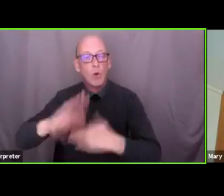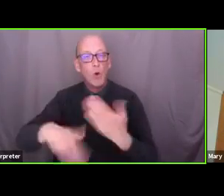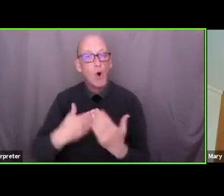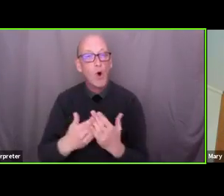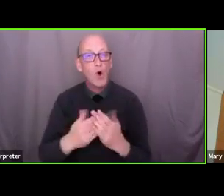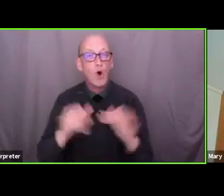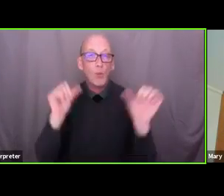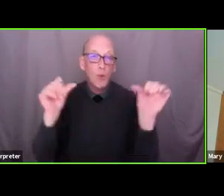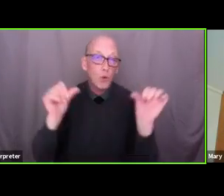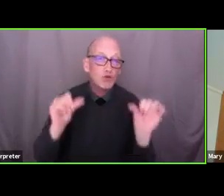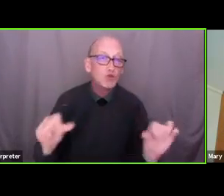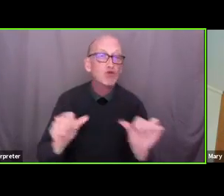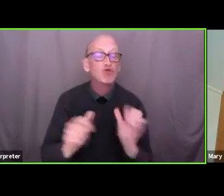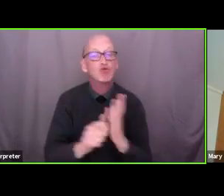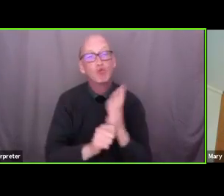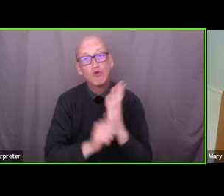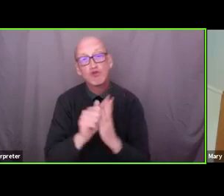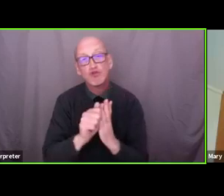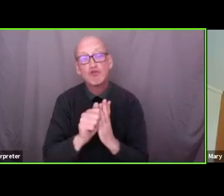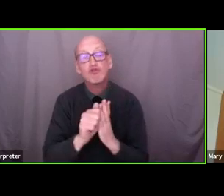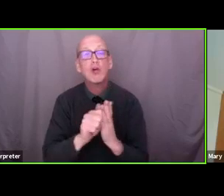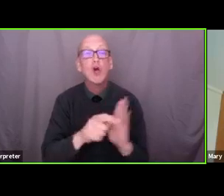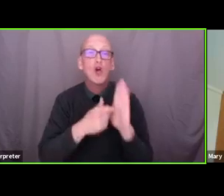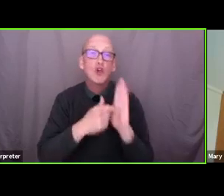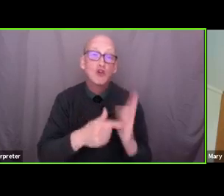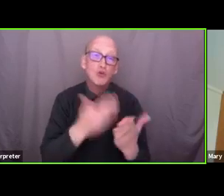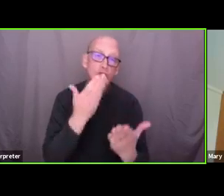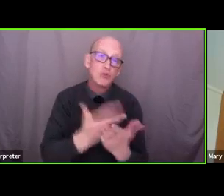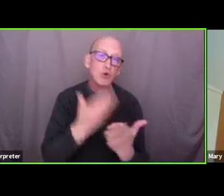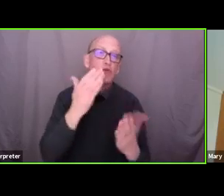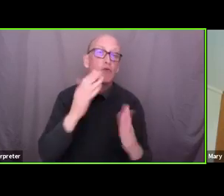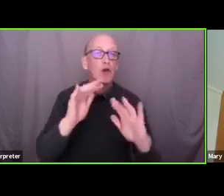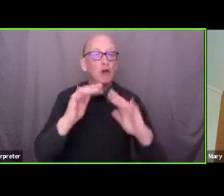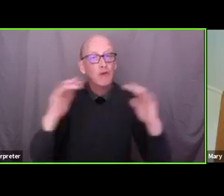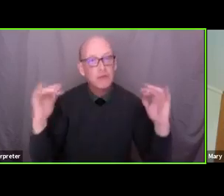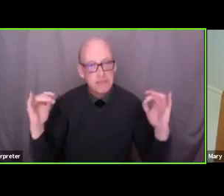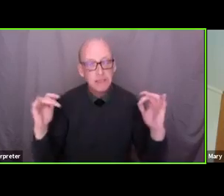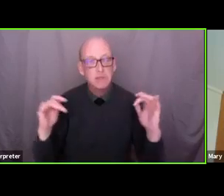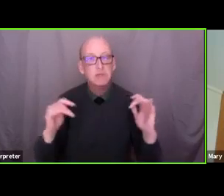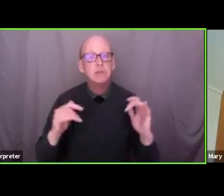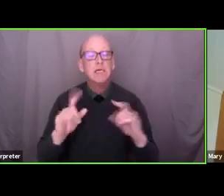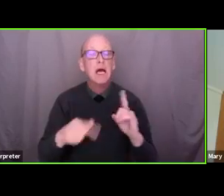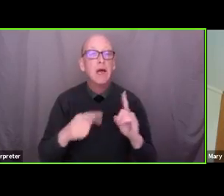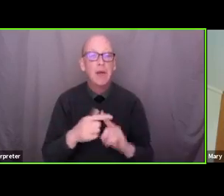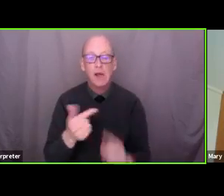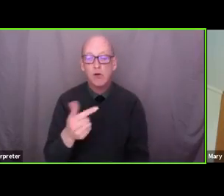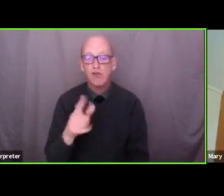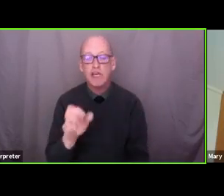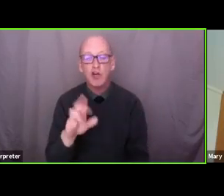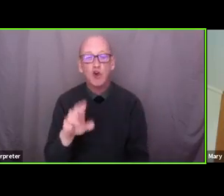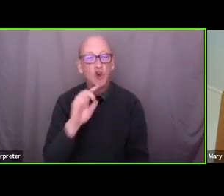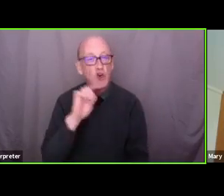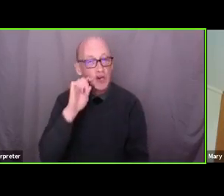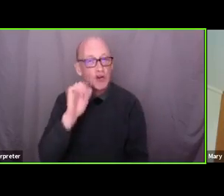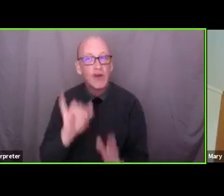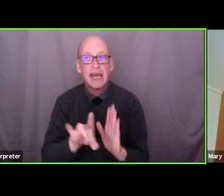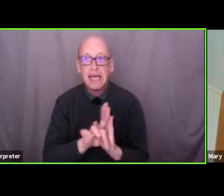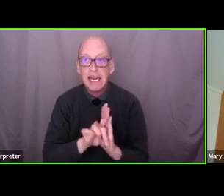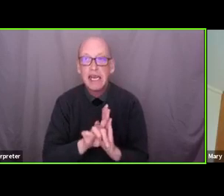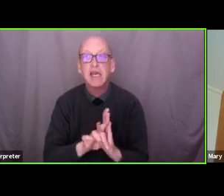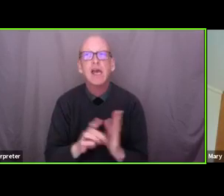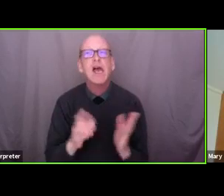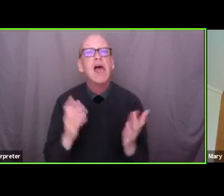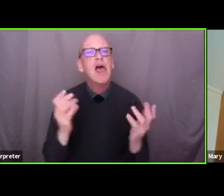reflect diversity. Diversity about sexual orientation and gender identity. So that's the first thing that's